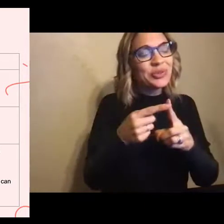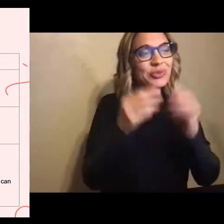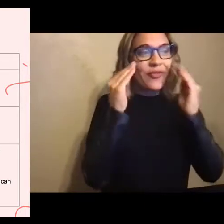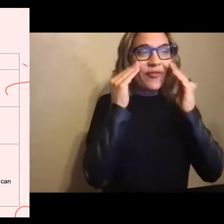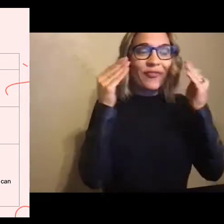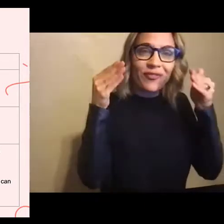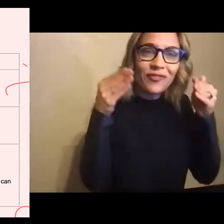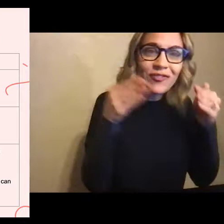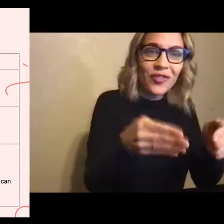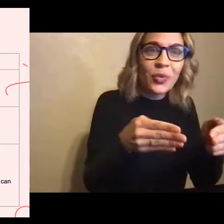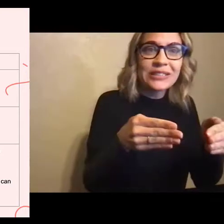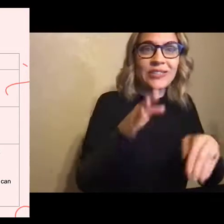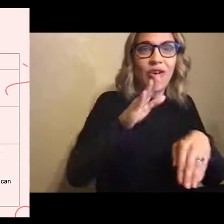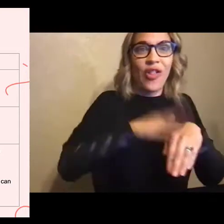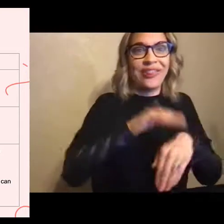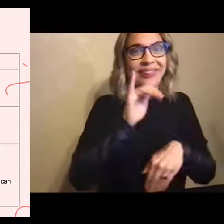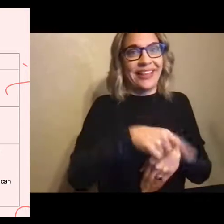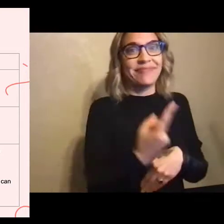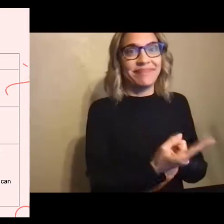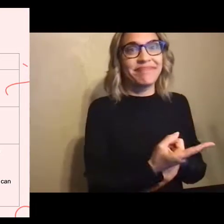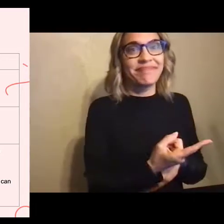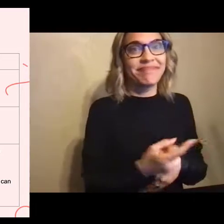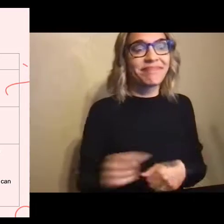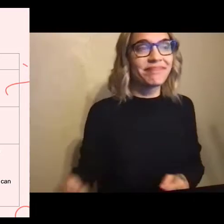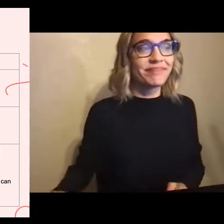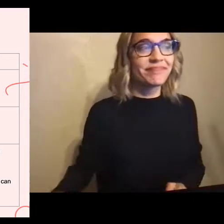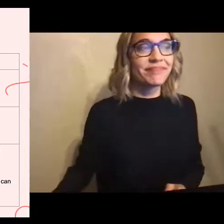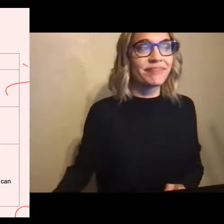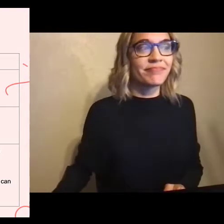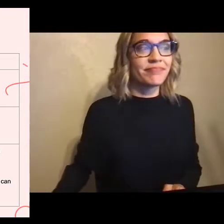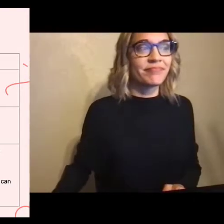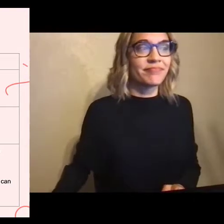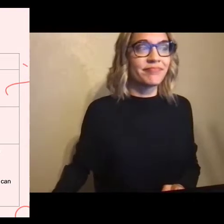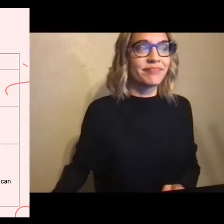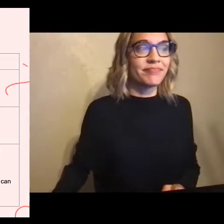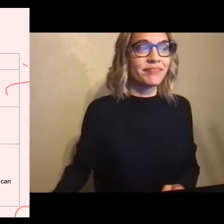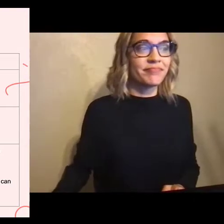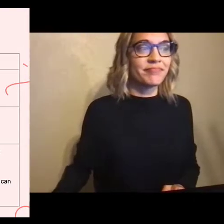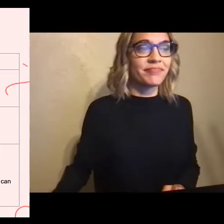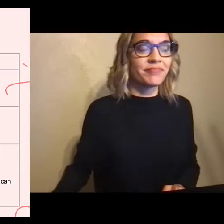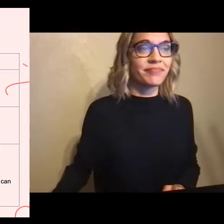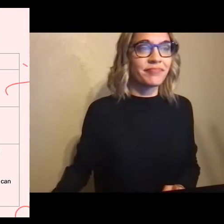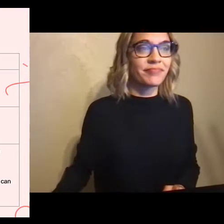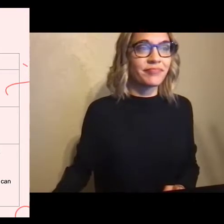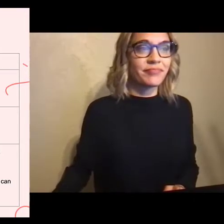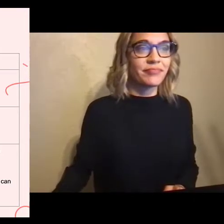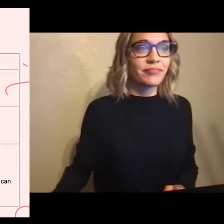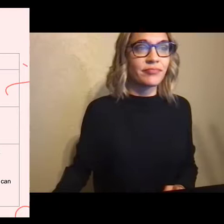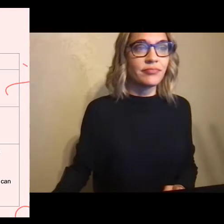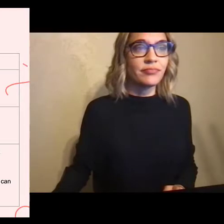task list? It's absolutely hard to focus on those things when that's what you have.